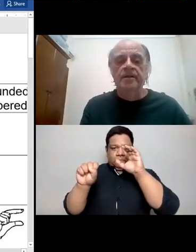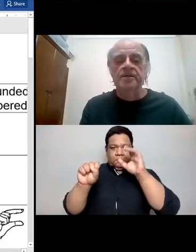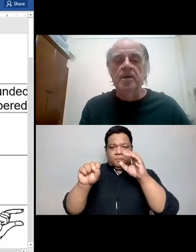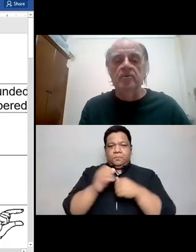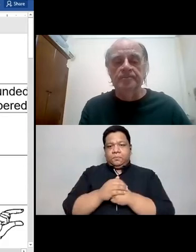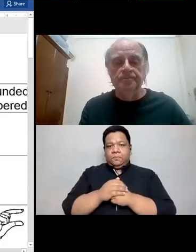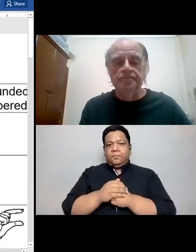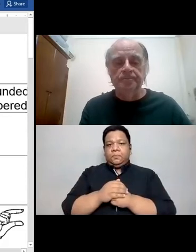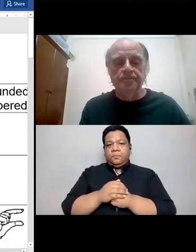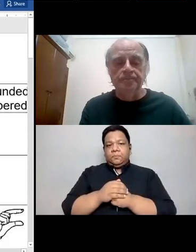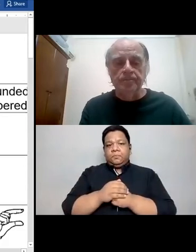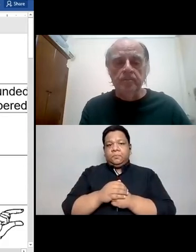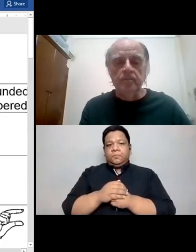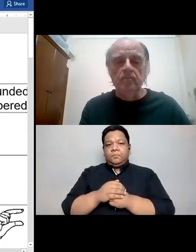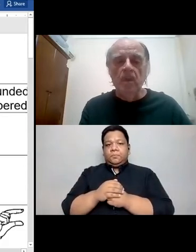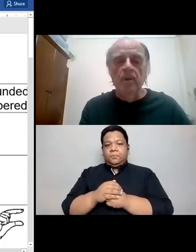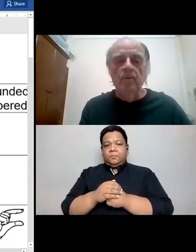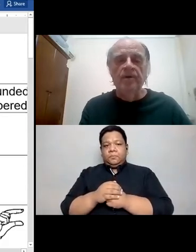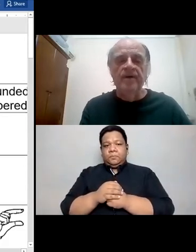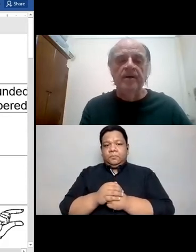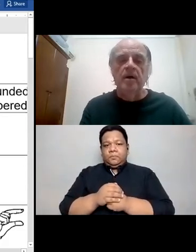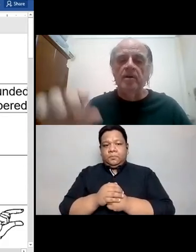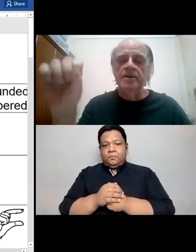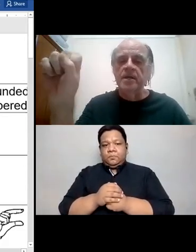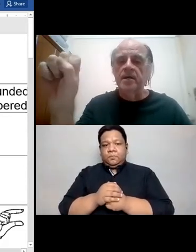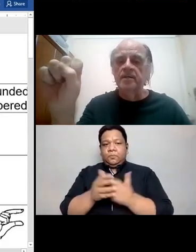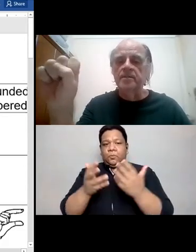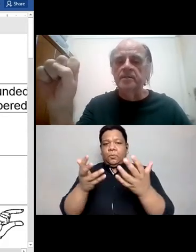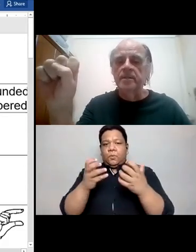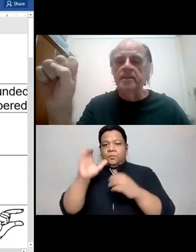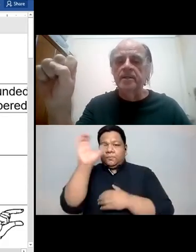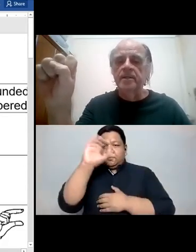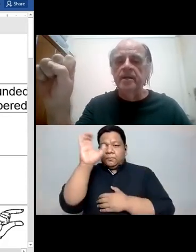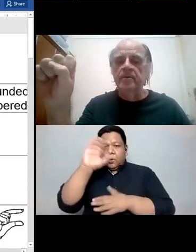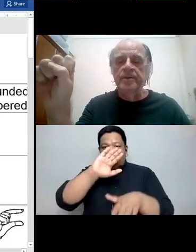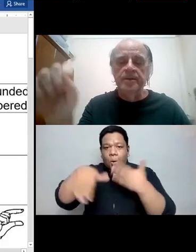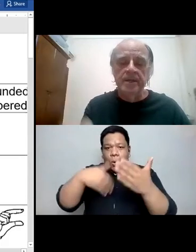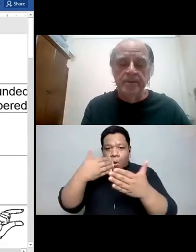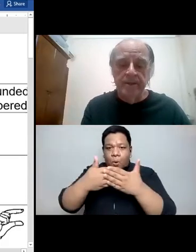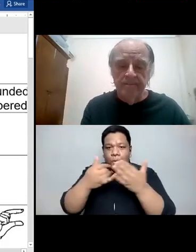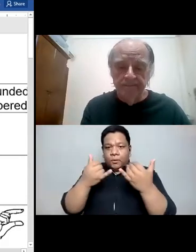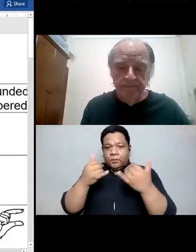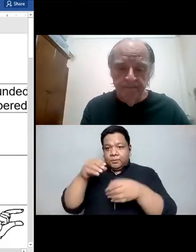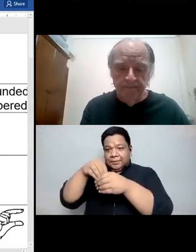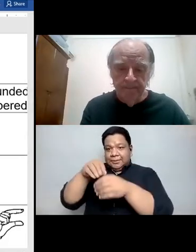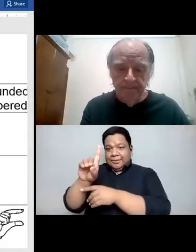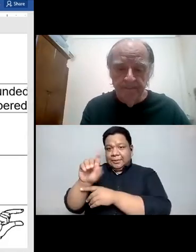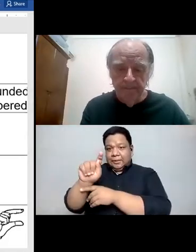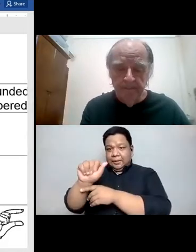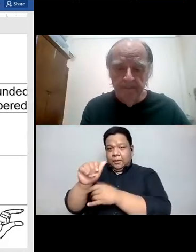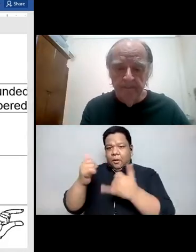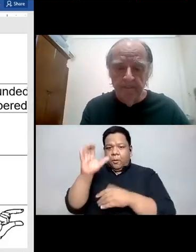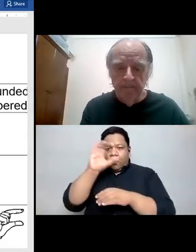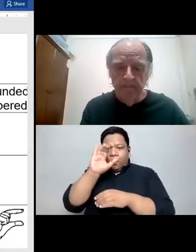All right, so we want to find all the signs in the data with this hand shape.